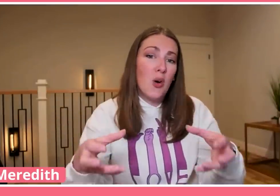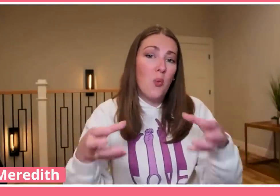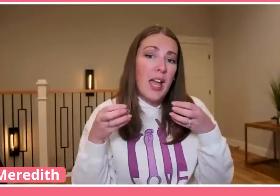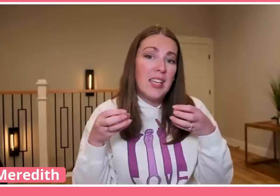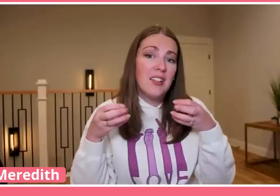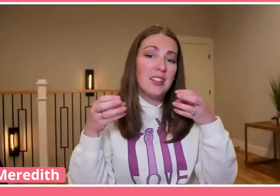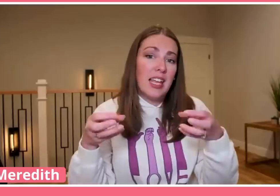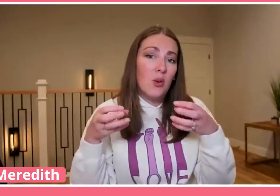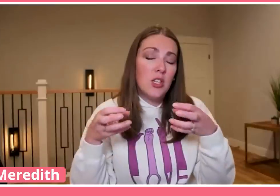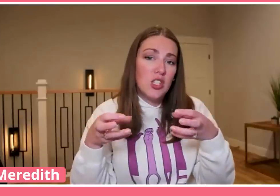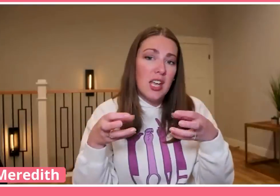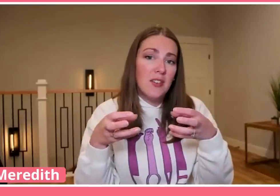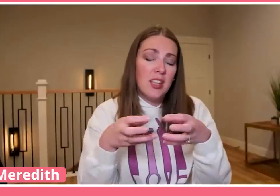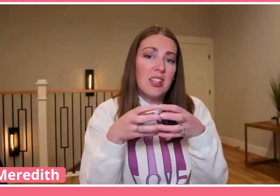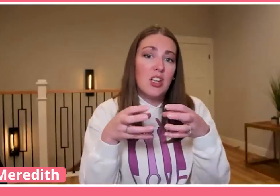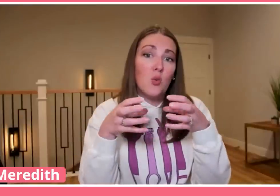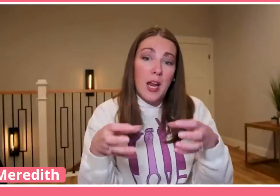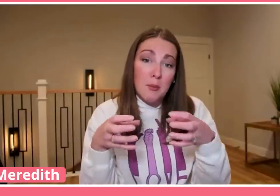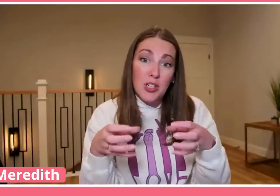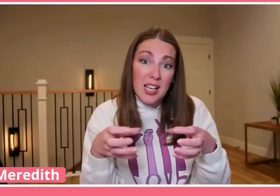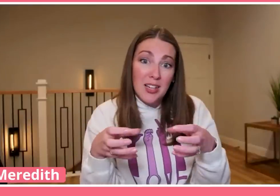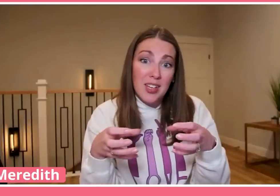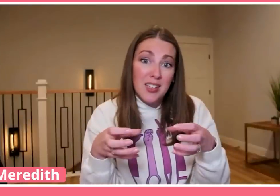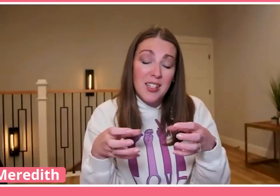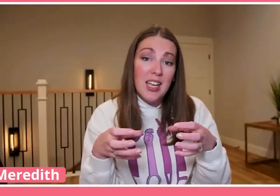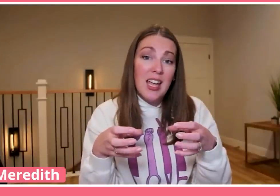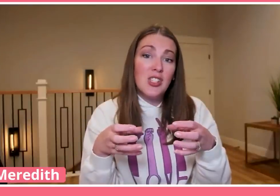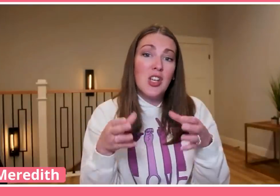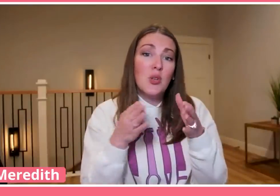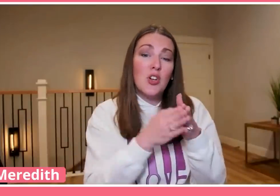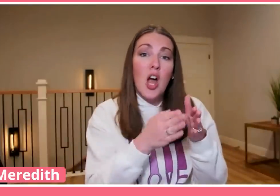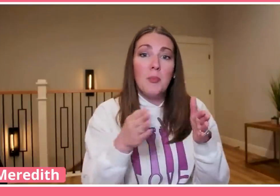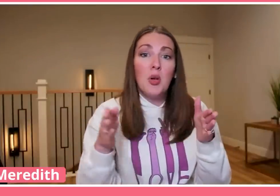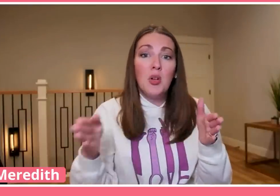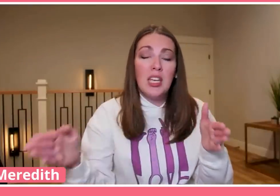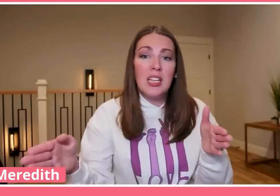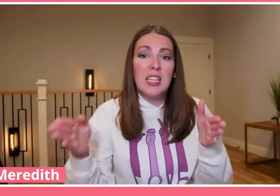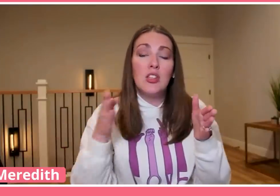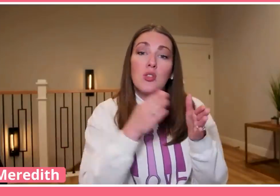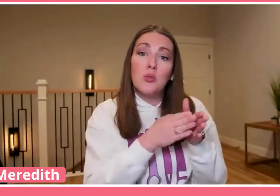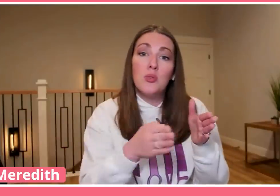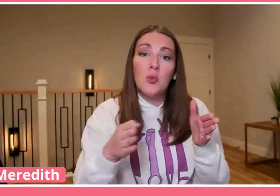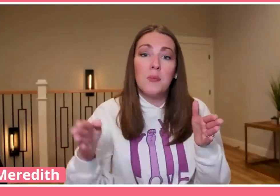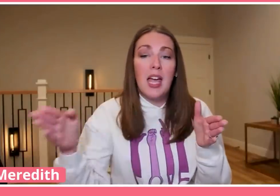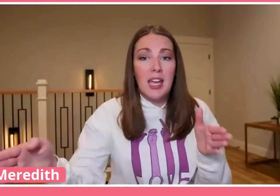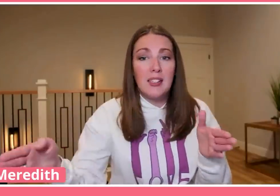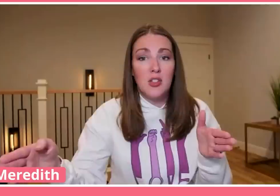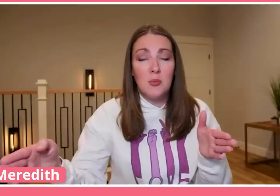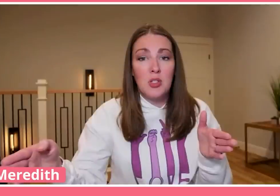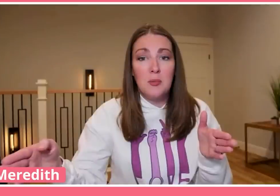away the language side of it, the grammar side of it. And so you're not putting it in the true form that ASL is supposed to